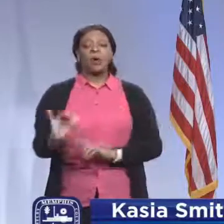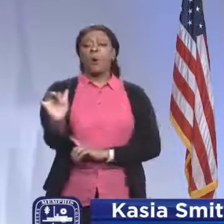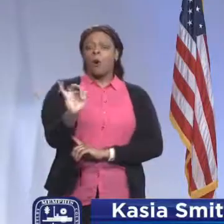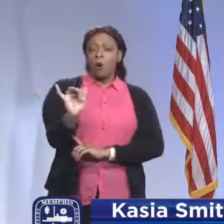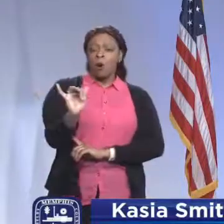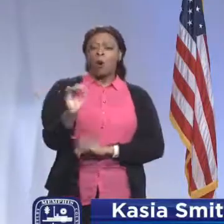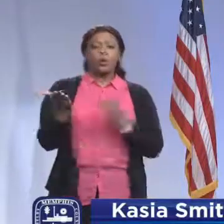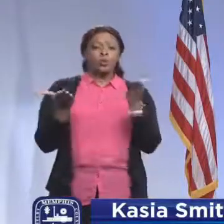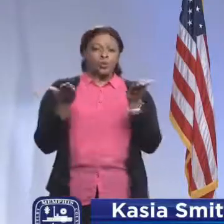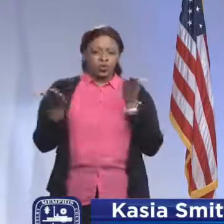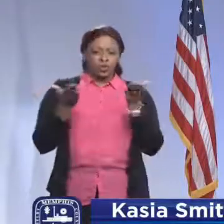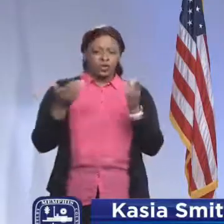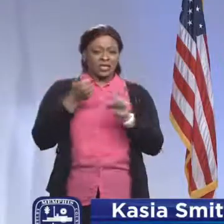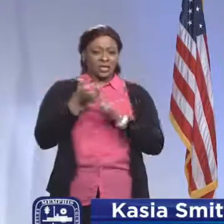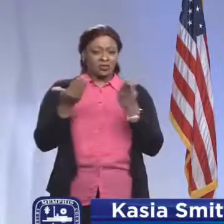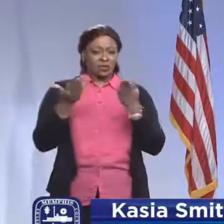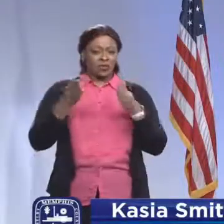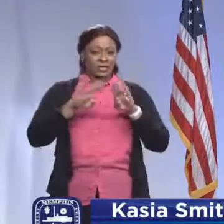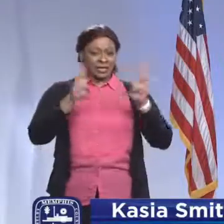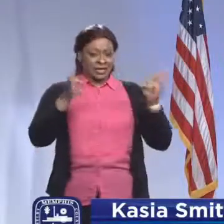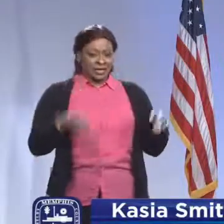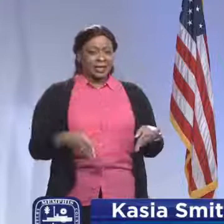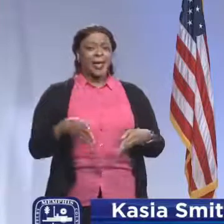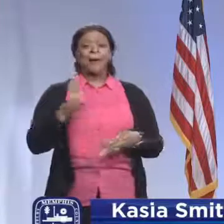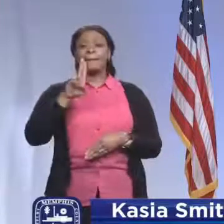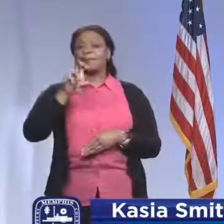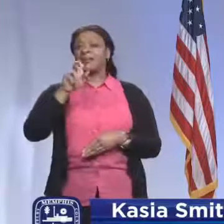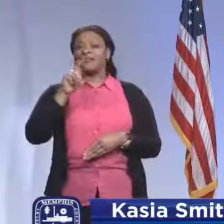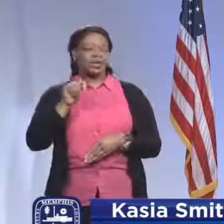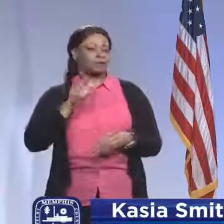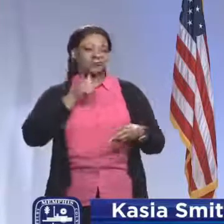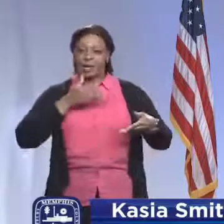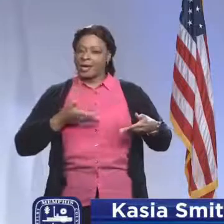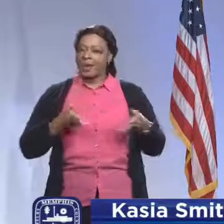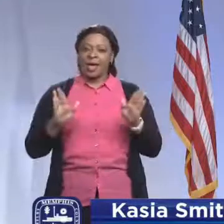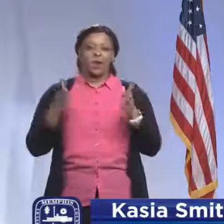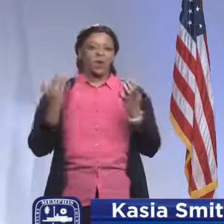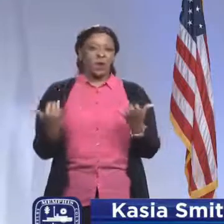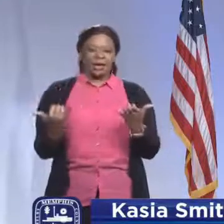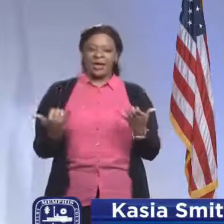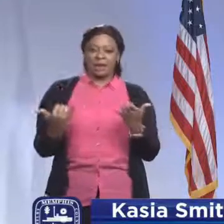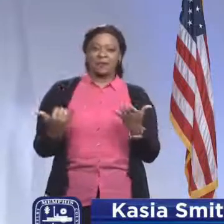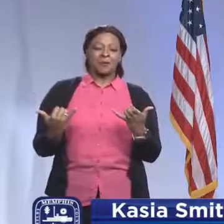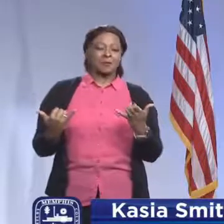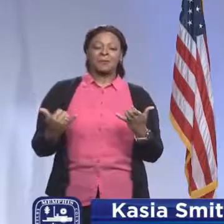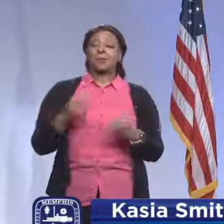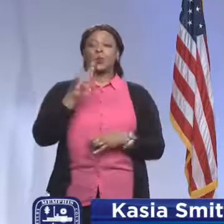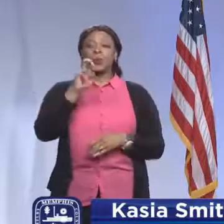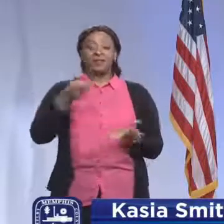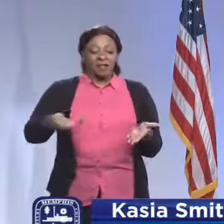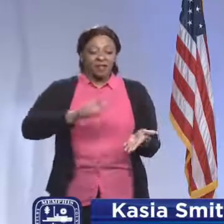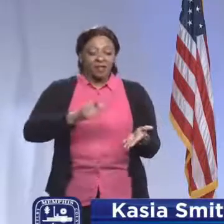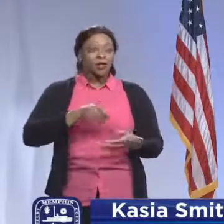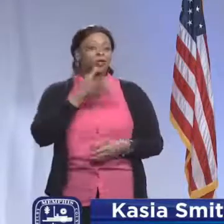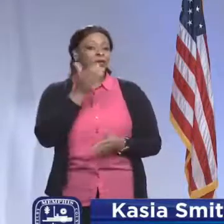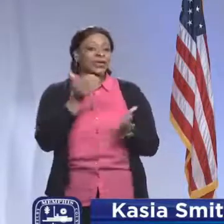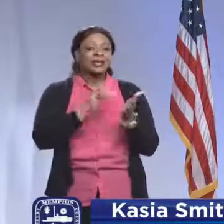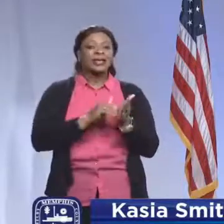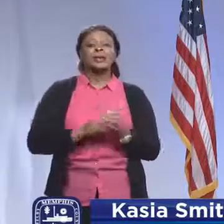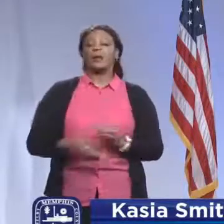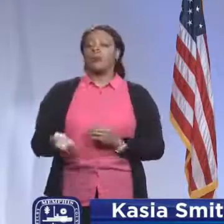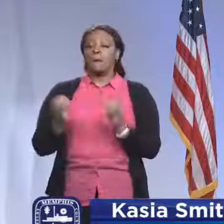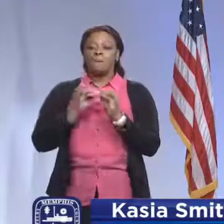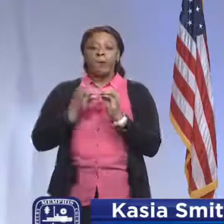all self-service stations and buffets are prohibited during this time. So no refills on drinks or filling your